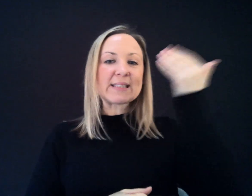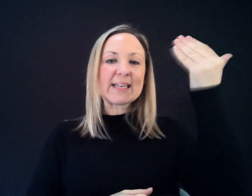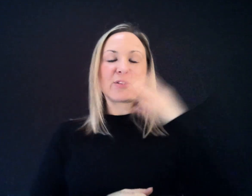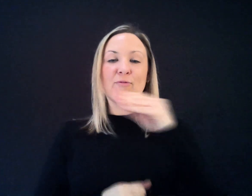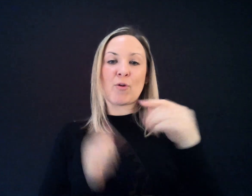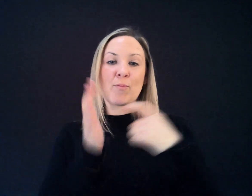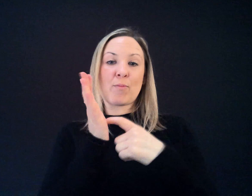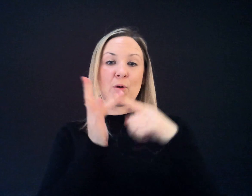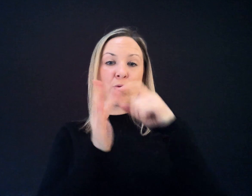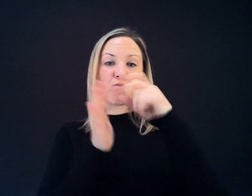Michelle.